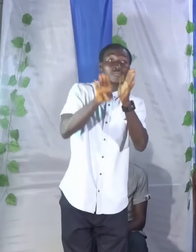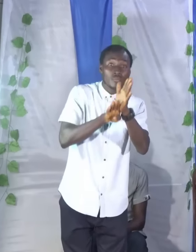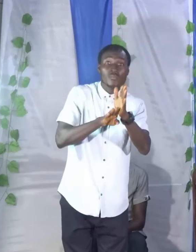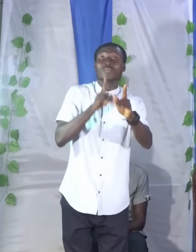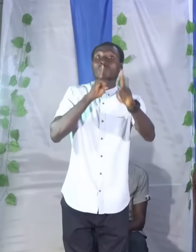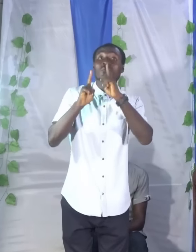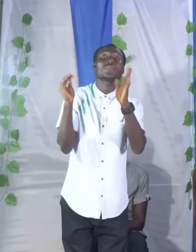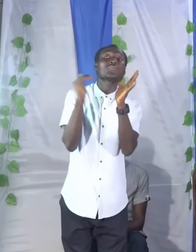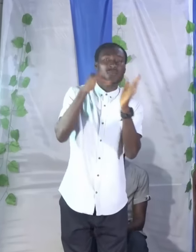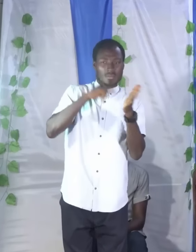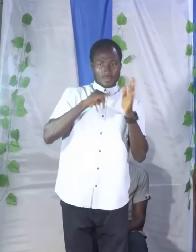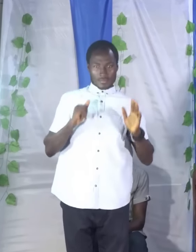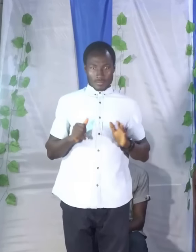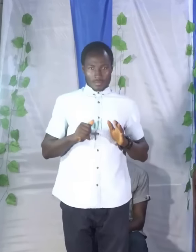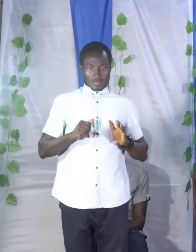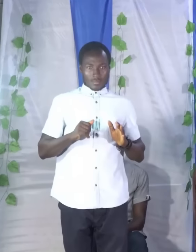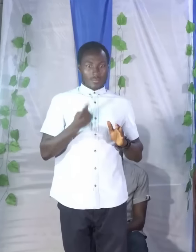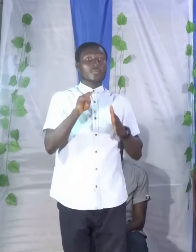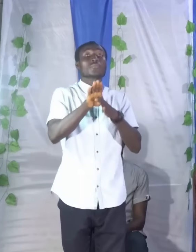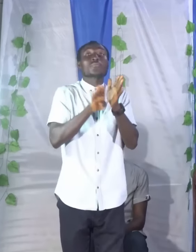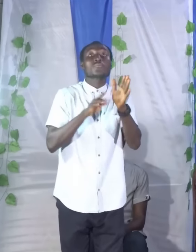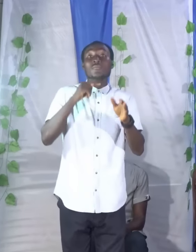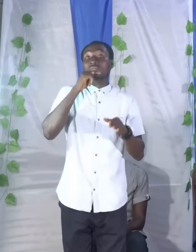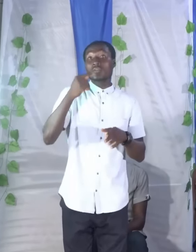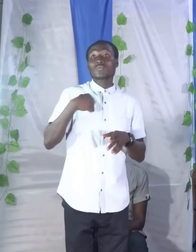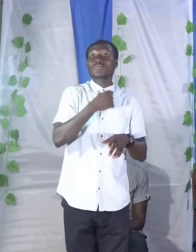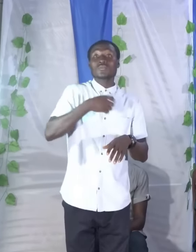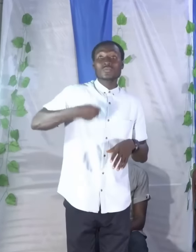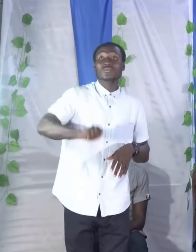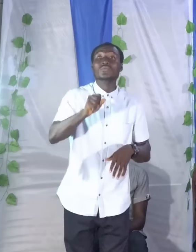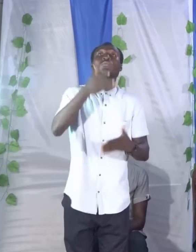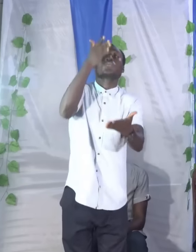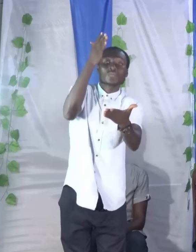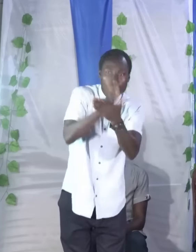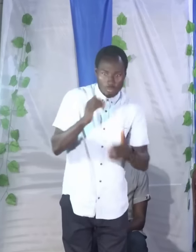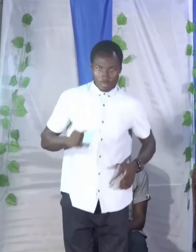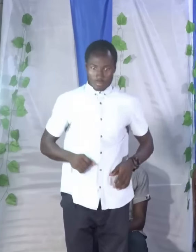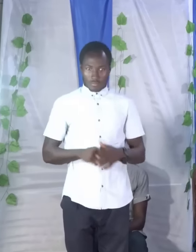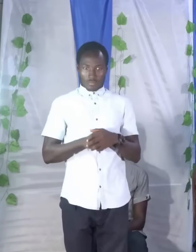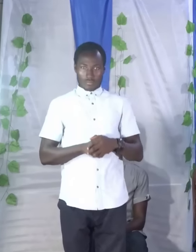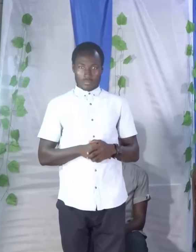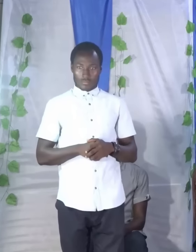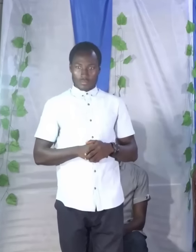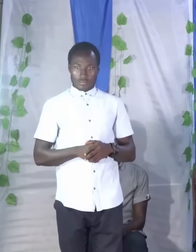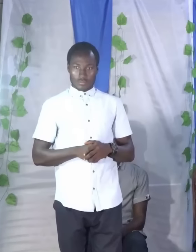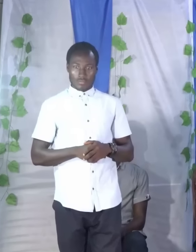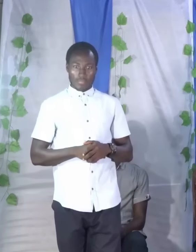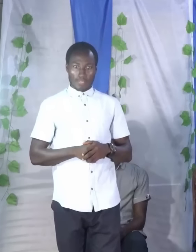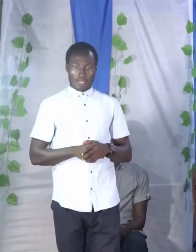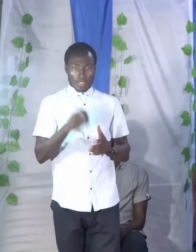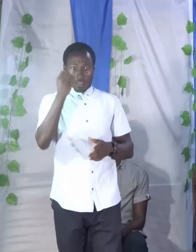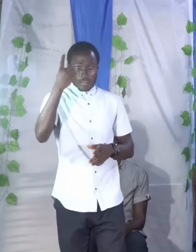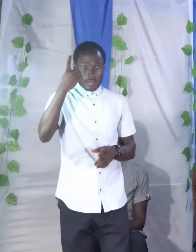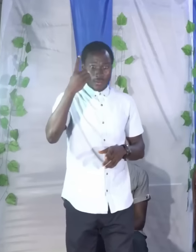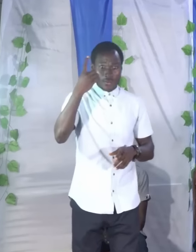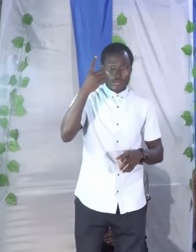na babo e ka ho asam wase menya sa man sa be nkum hudie ni fa ye ofisa